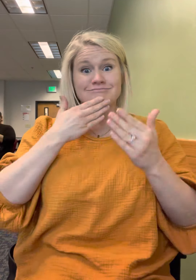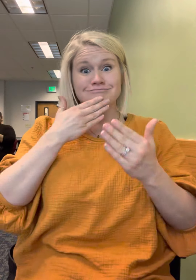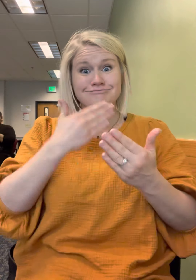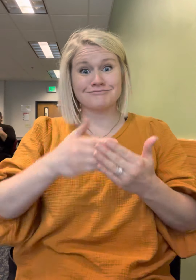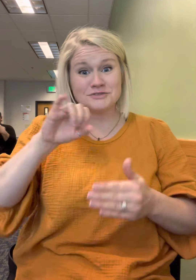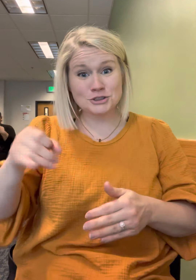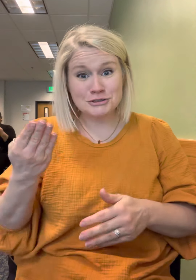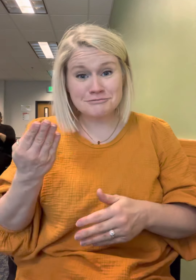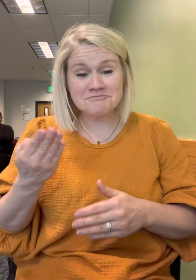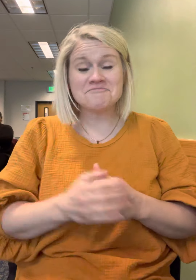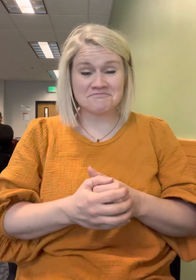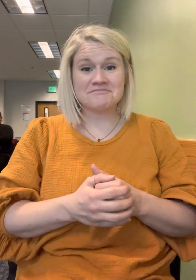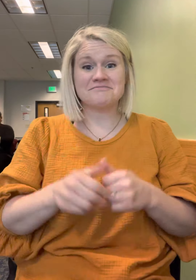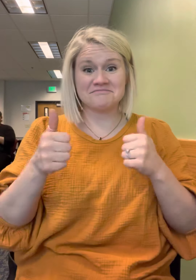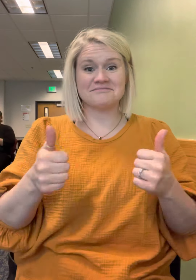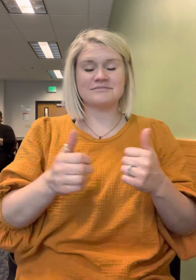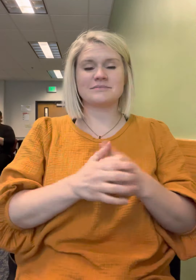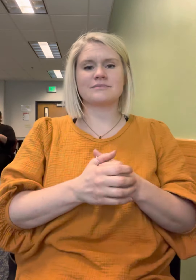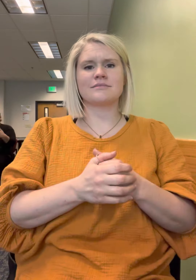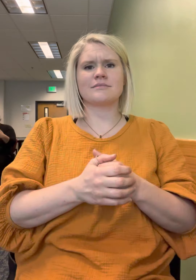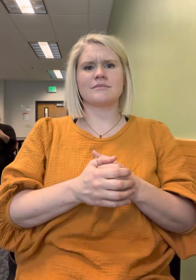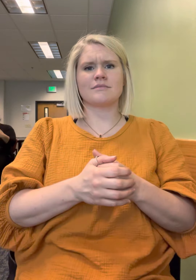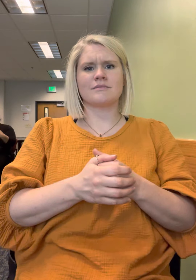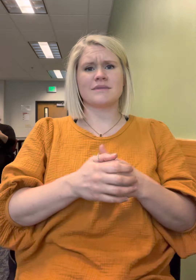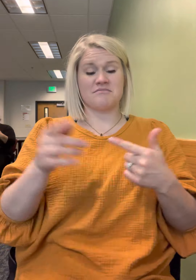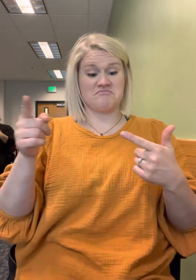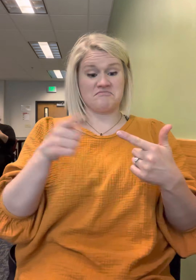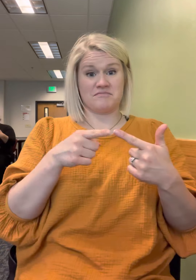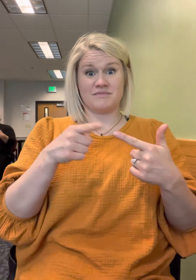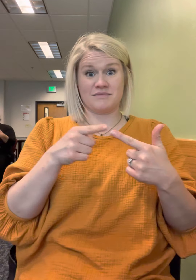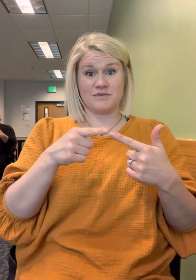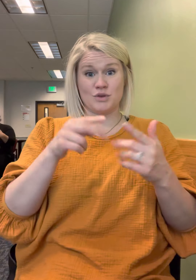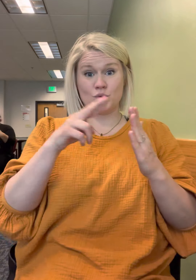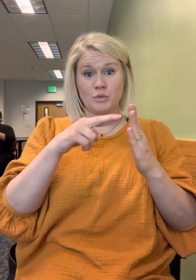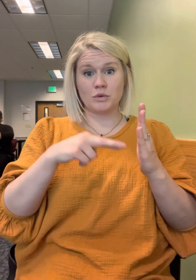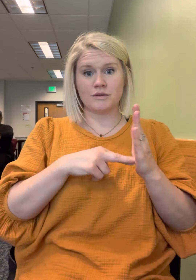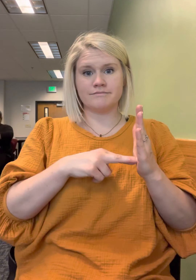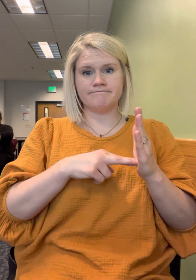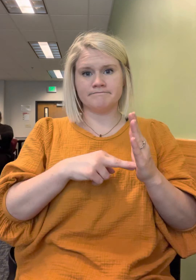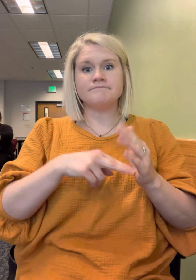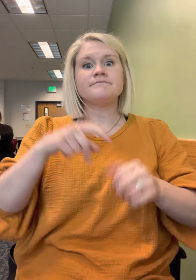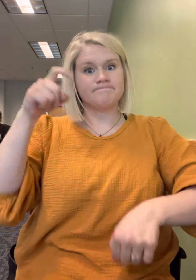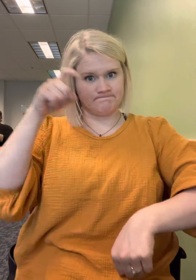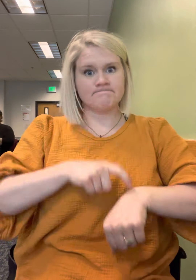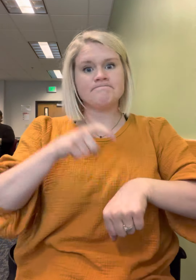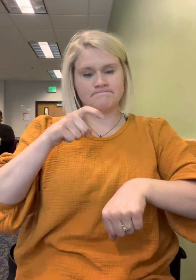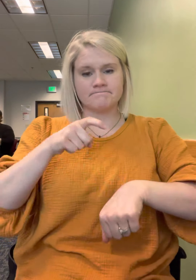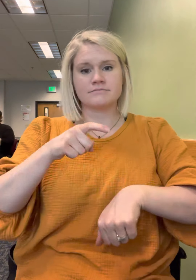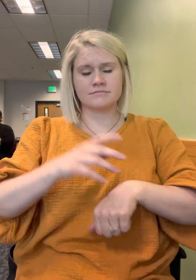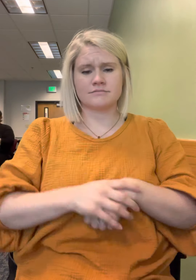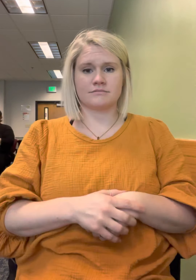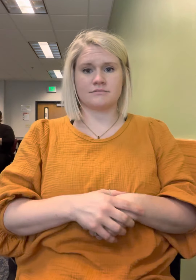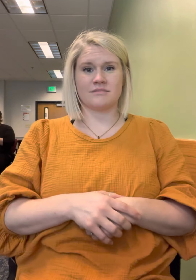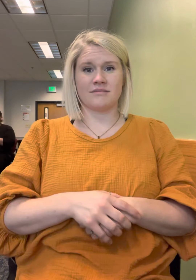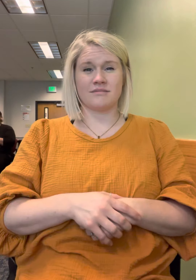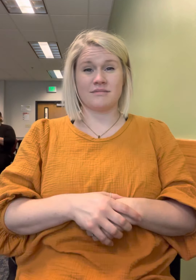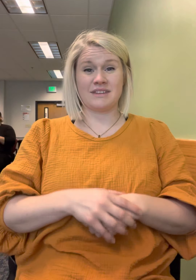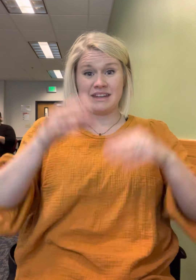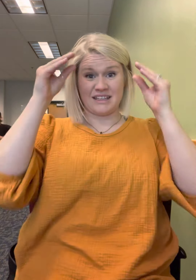A second important thing is being on time. You'll notice that your teacher's always trying to come to school on time.